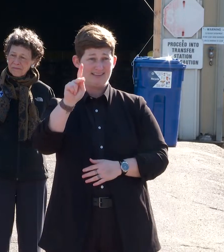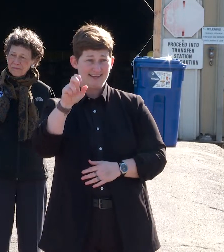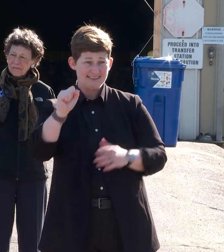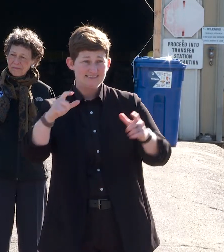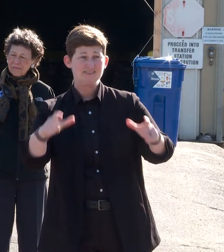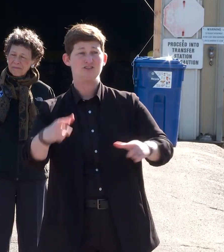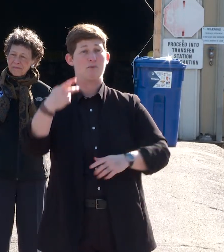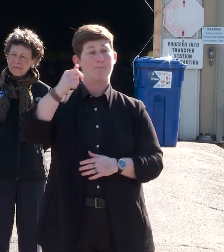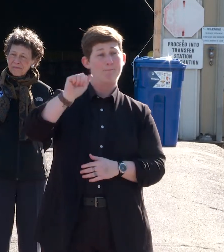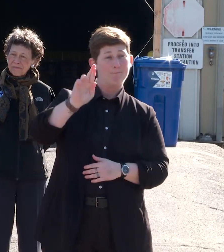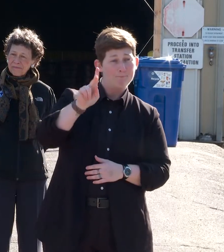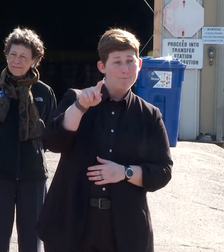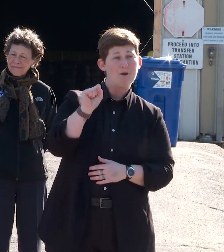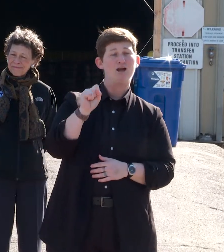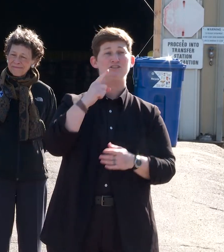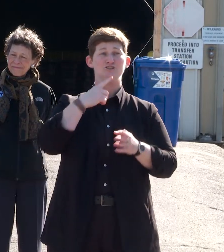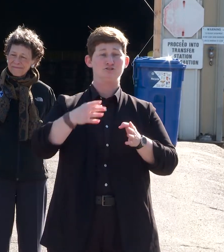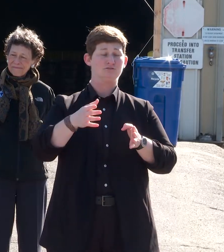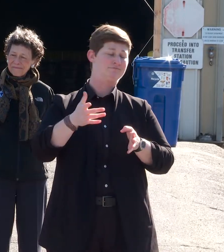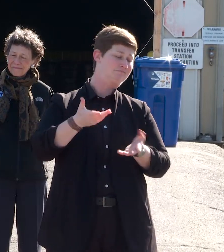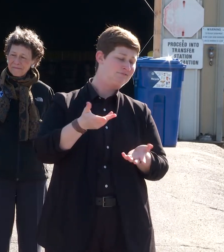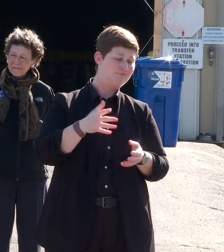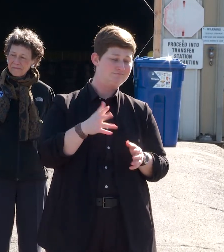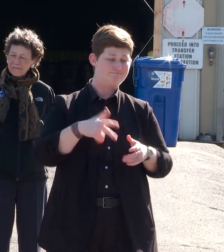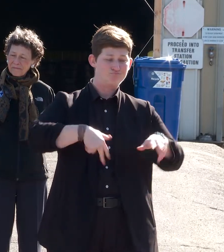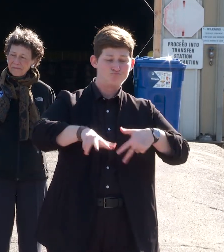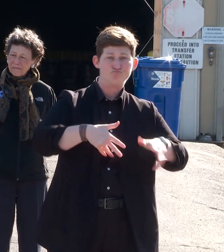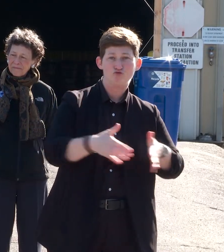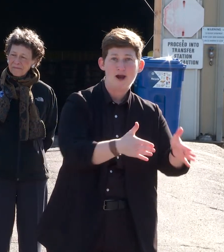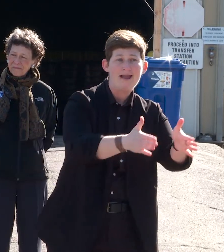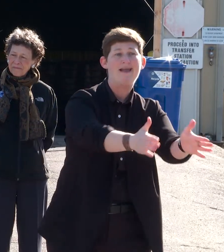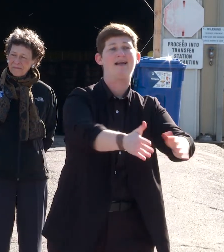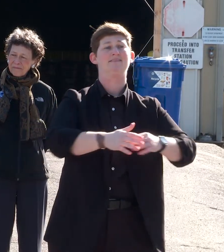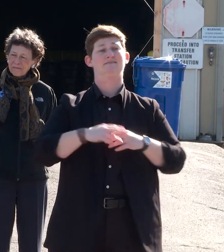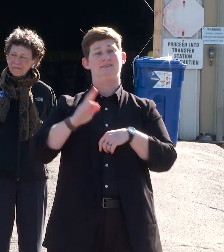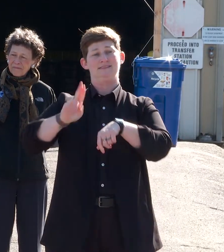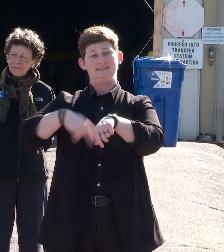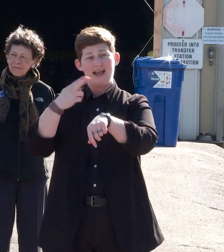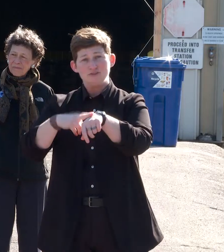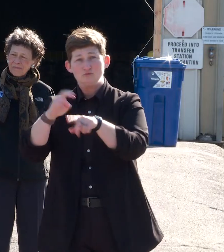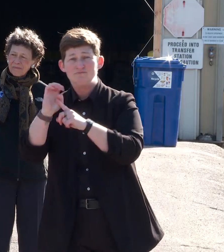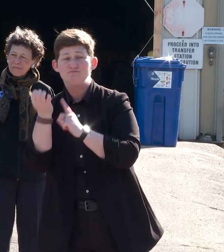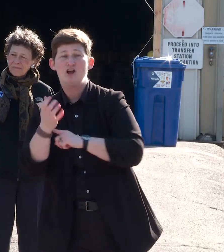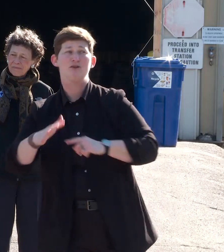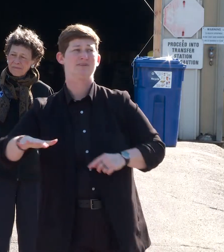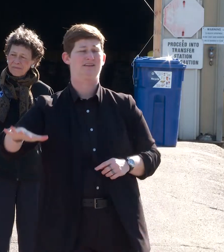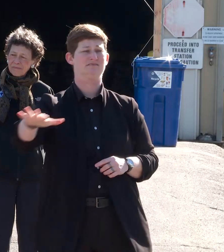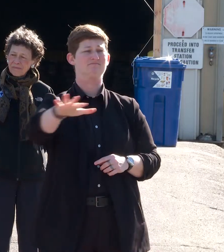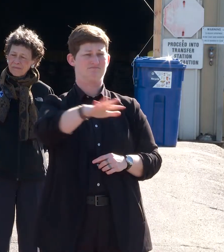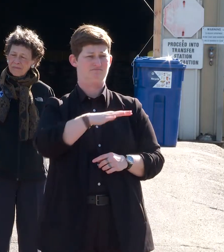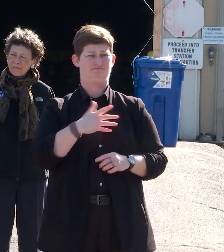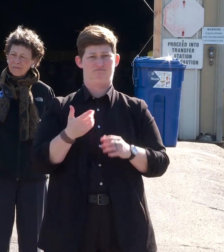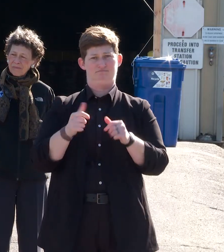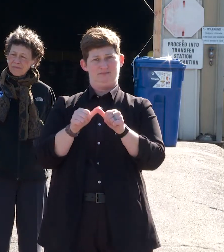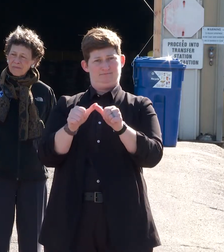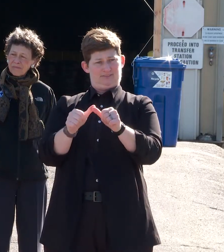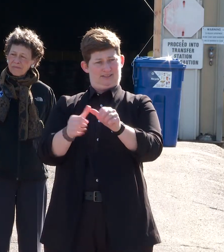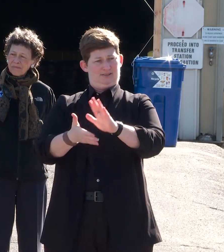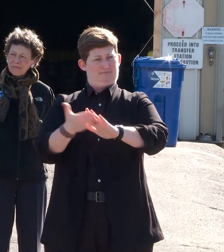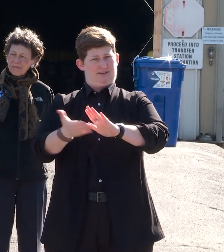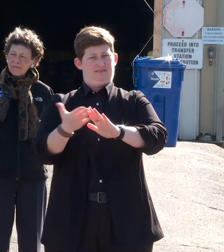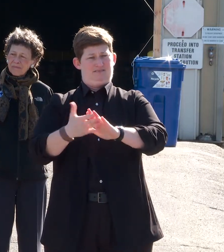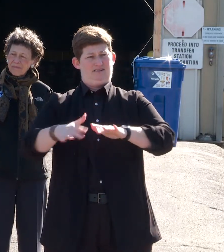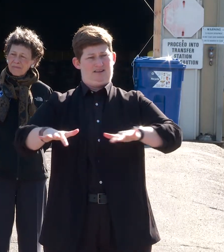trails, as well as our natural environment. And this is all maintained within a bustling urban